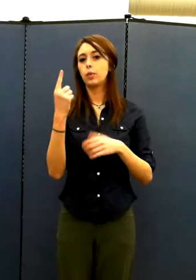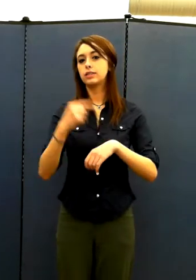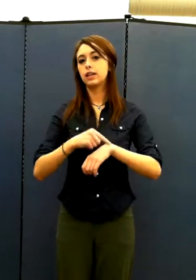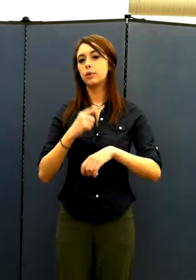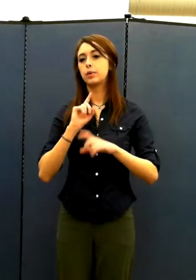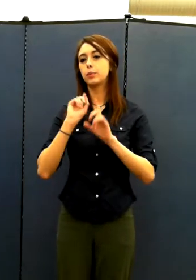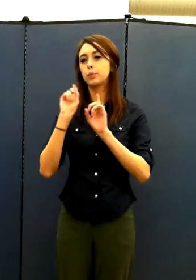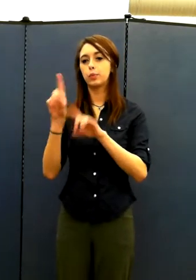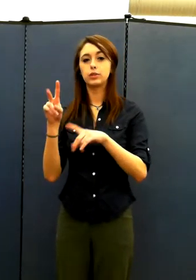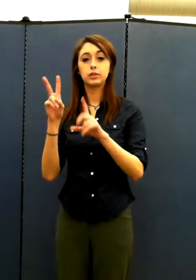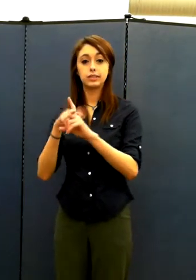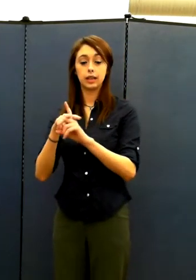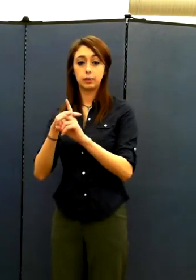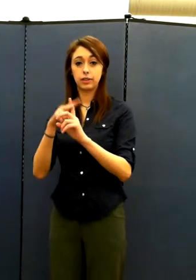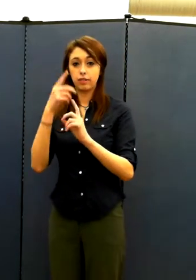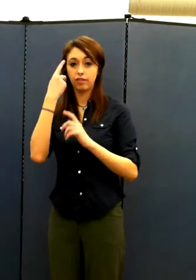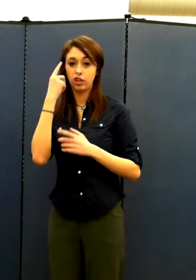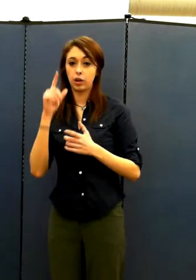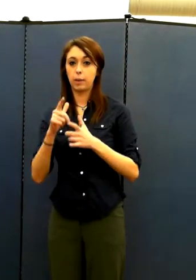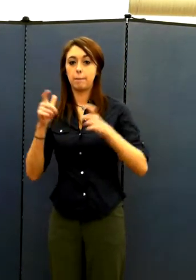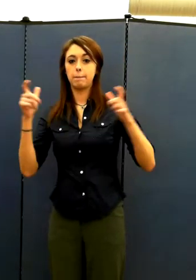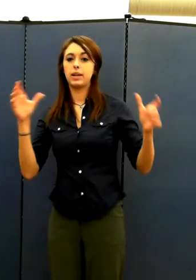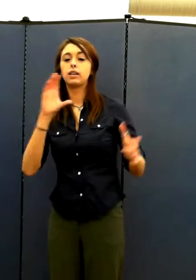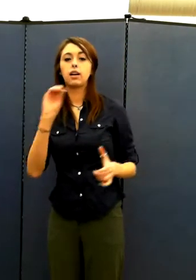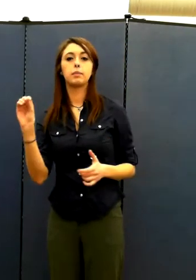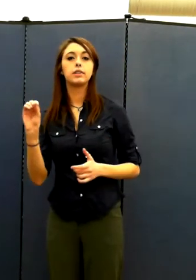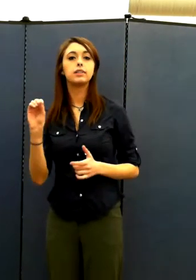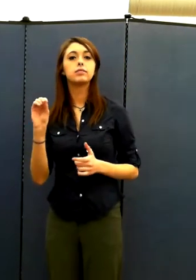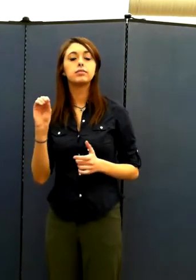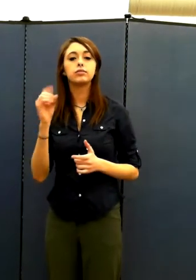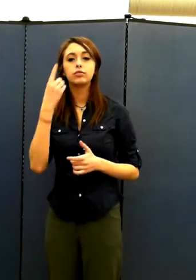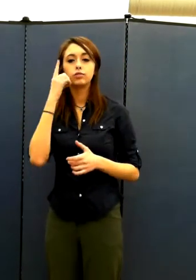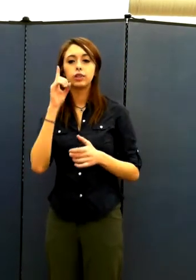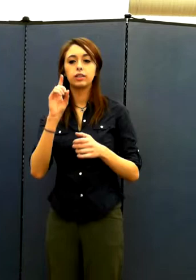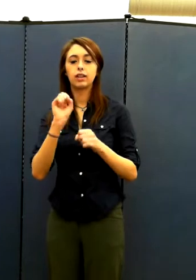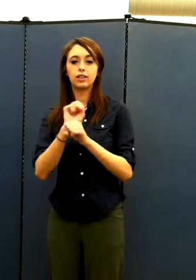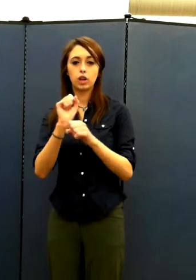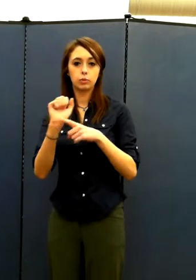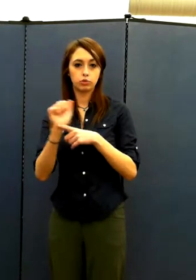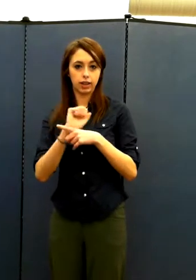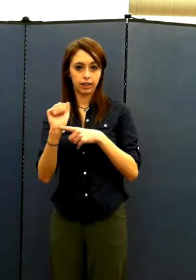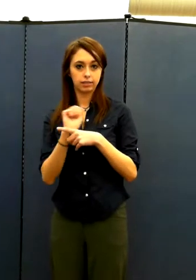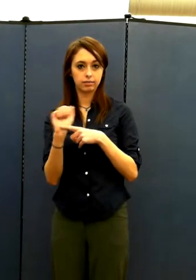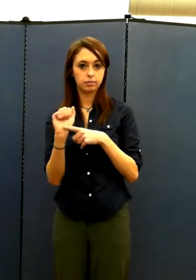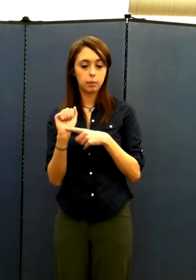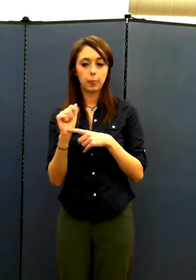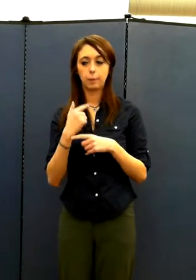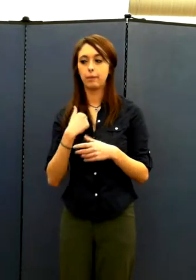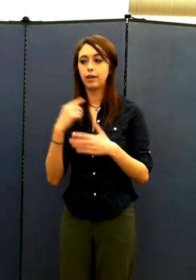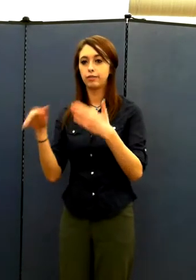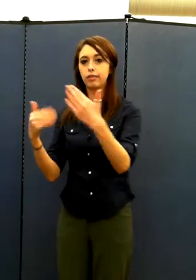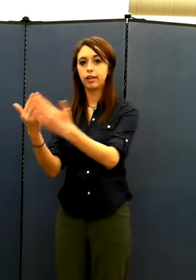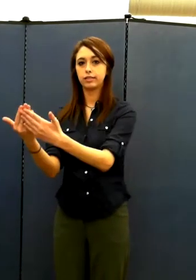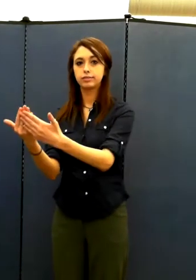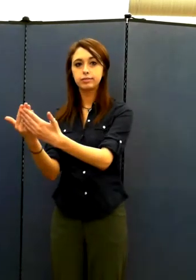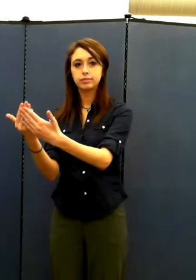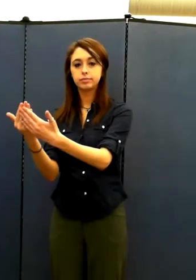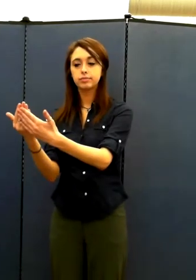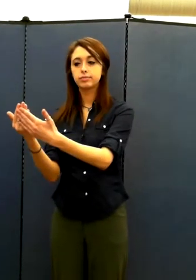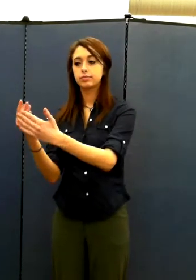big company, and it was for a job training. And so I got there, and the speaker was just talking a